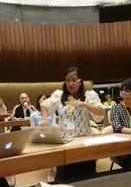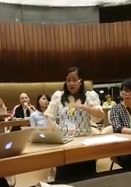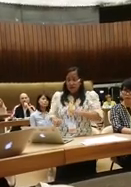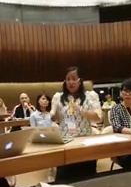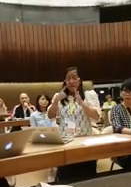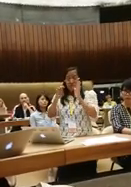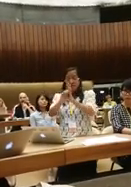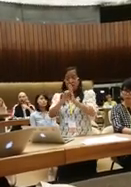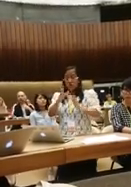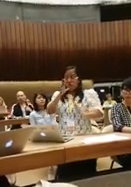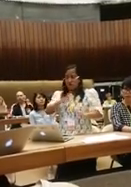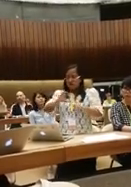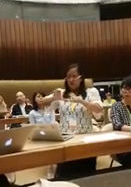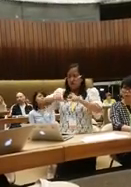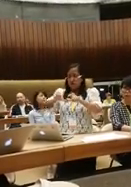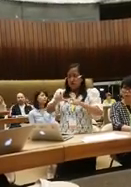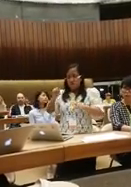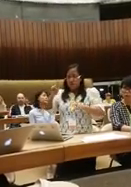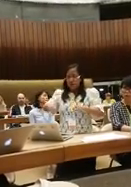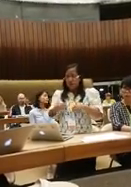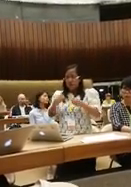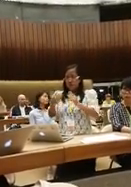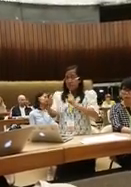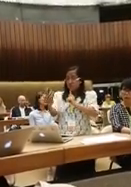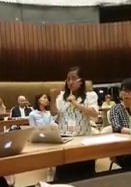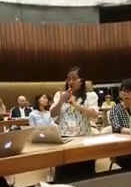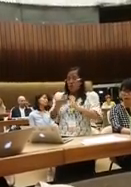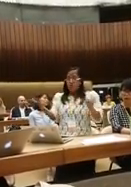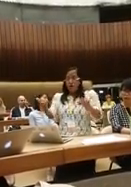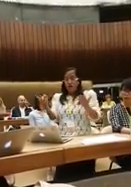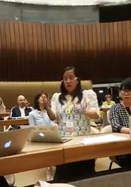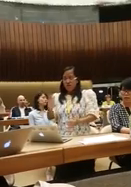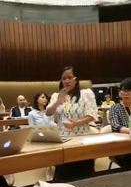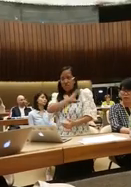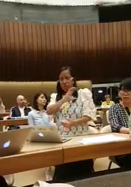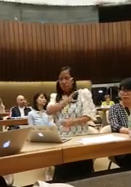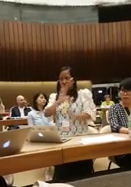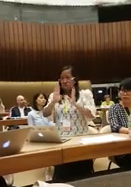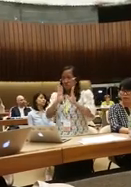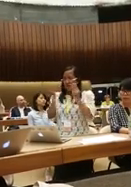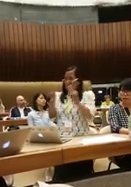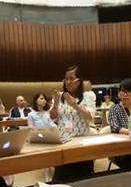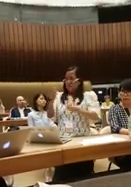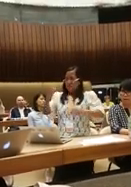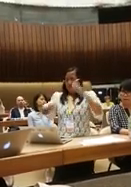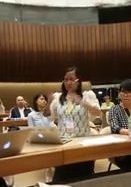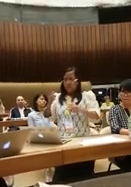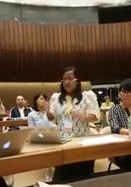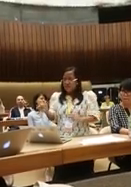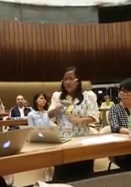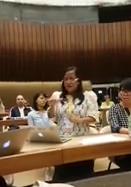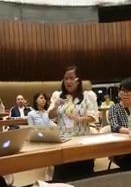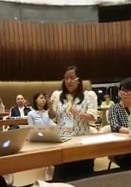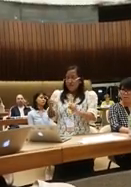the rights to be enjoyed by Filipino women, yet implementation to achieve de facto equality for all women remains